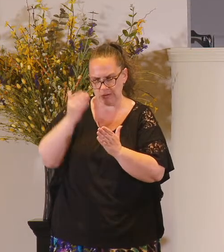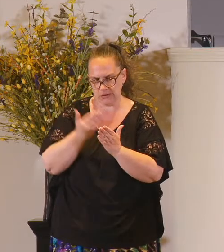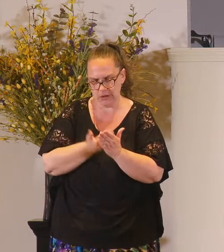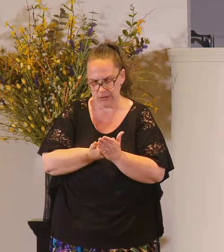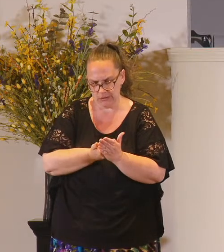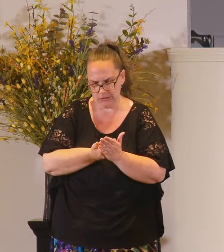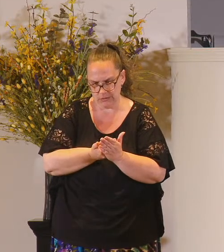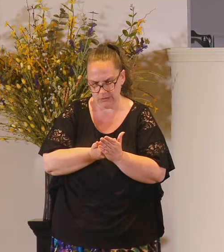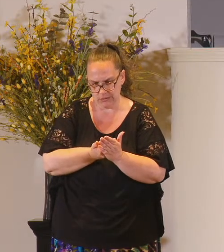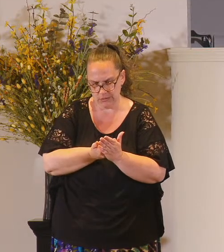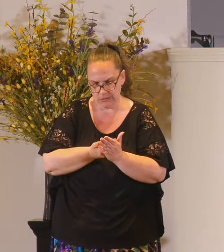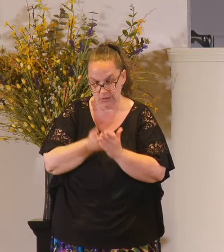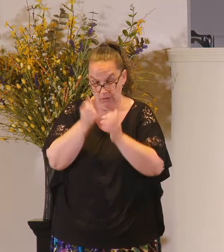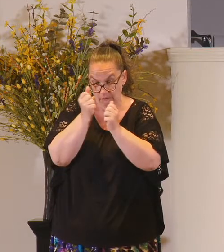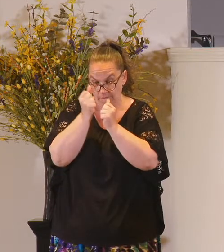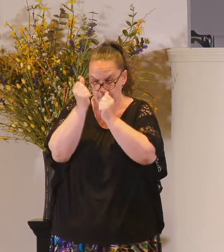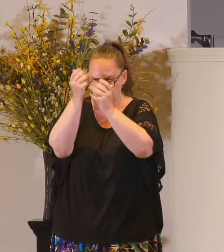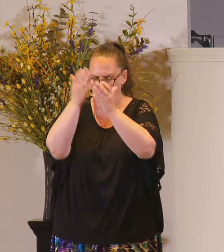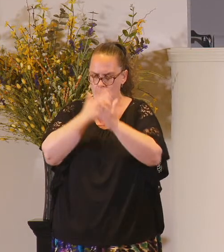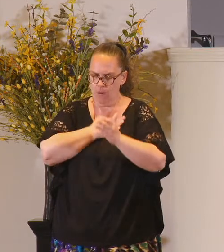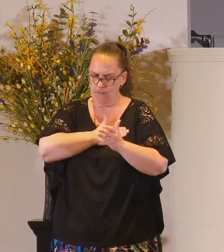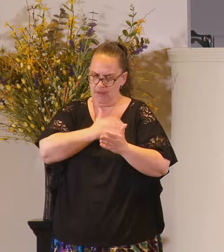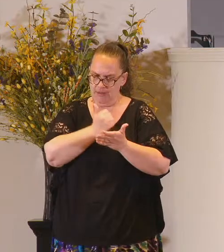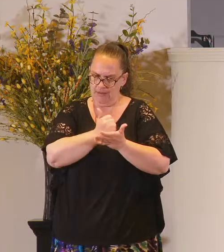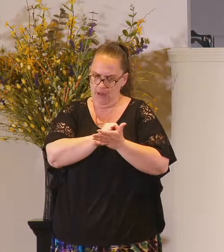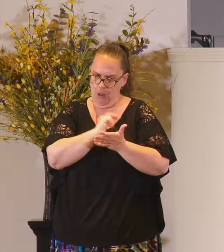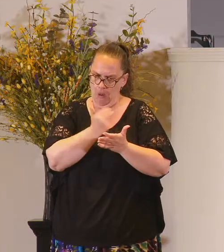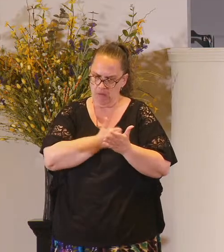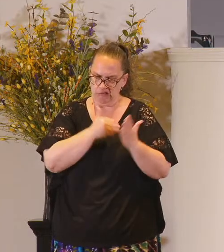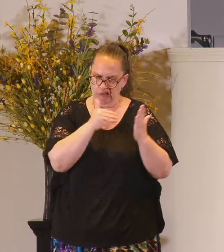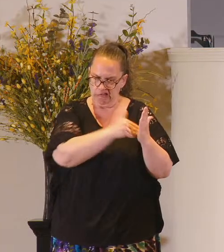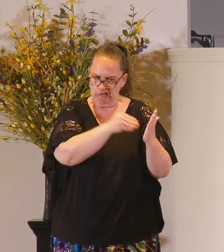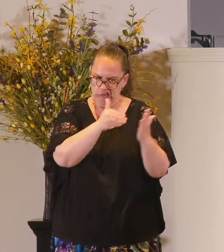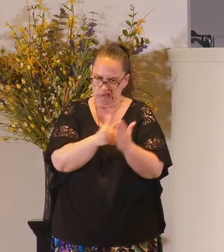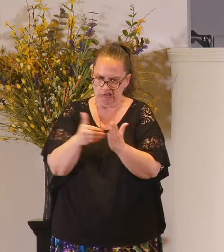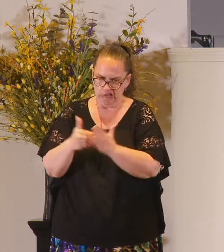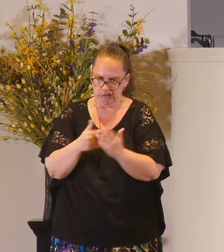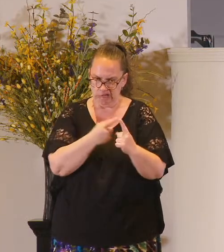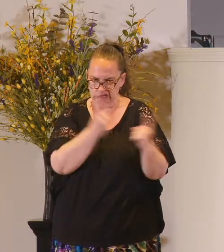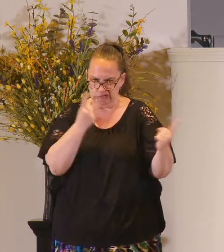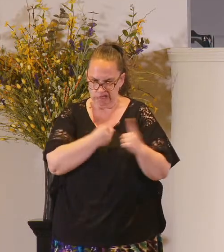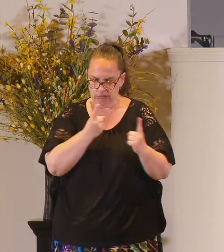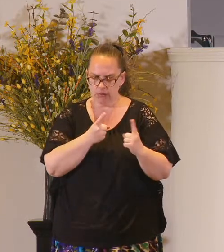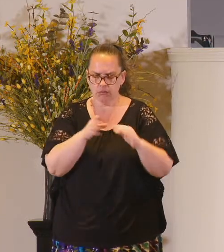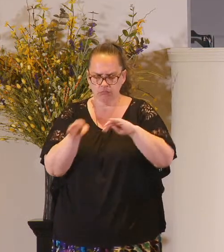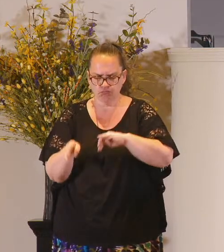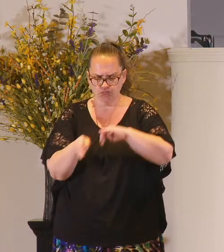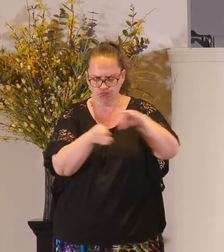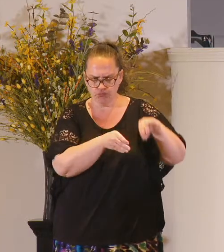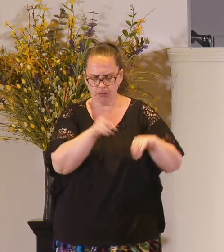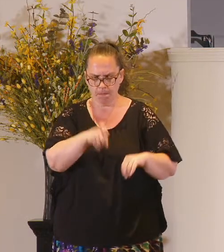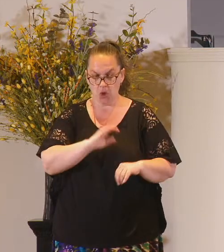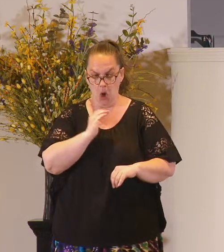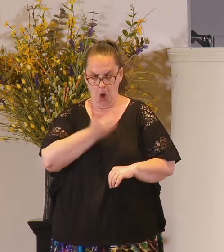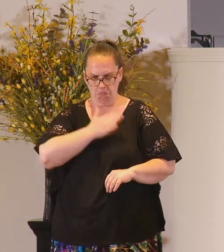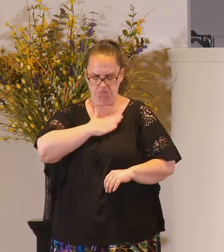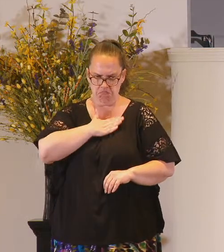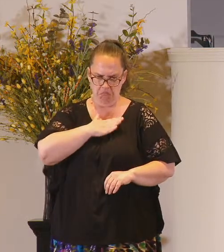Father, may we cast aside our prejudices and our traditions and our greeds and our selfishness